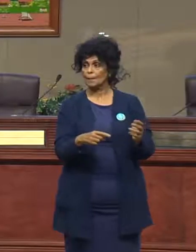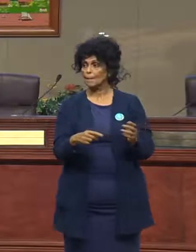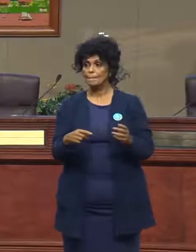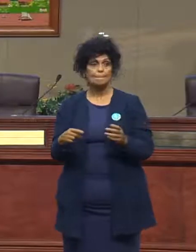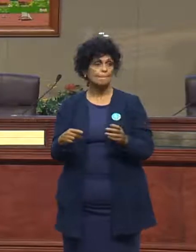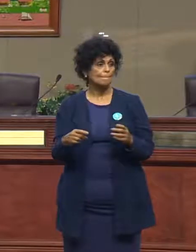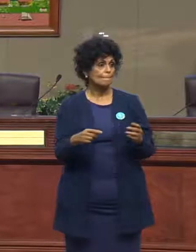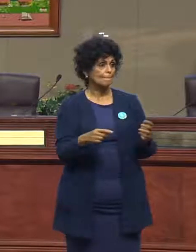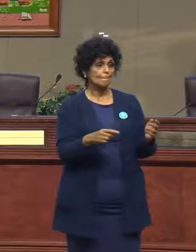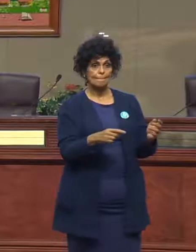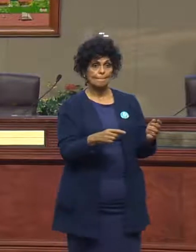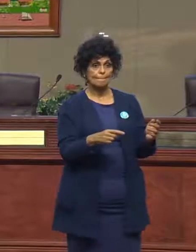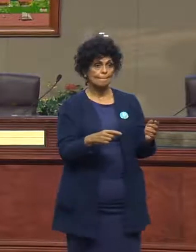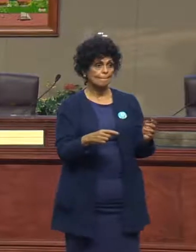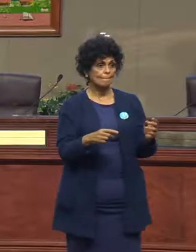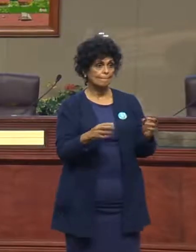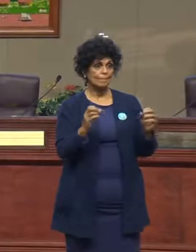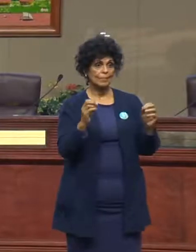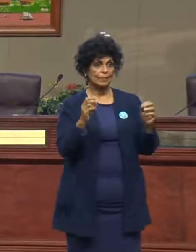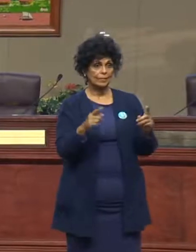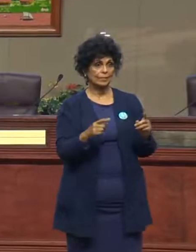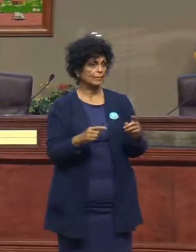Okay. I do have one.